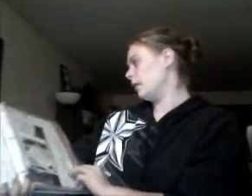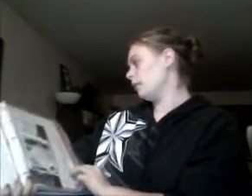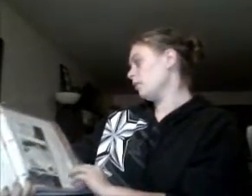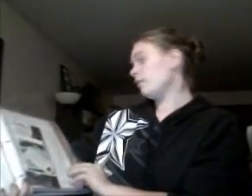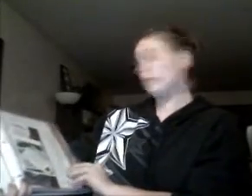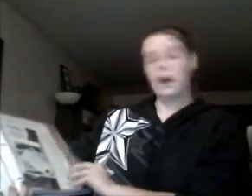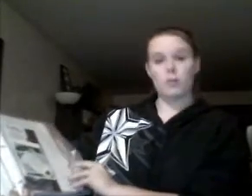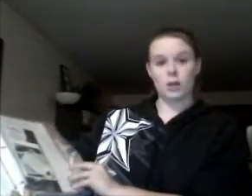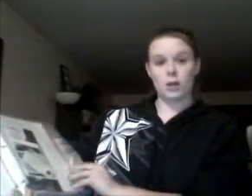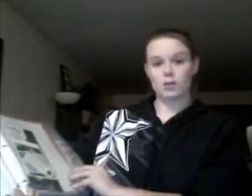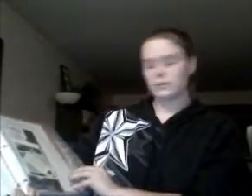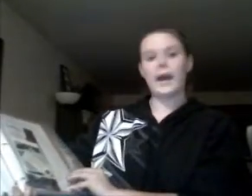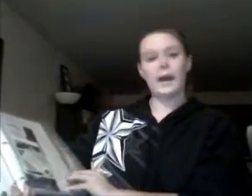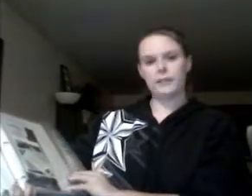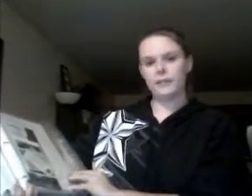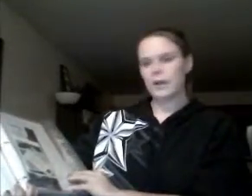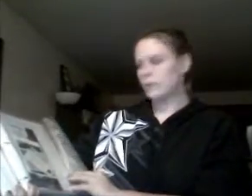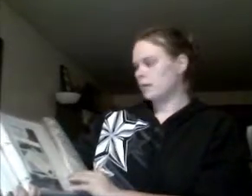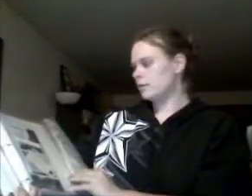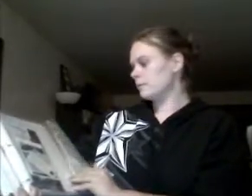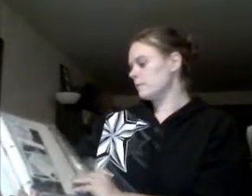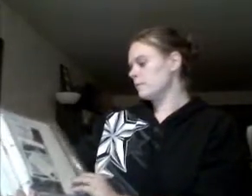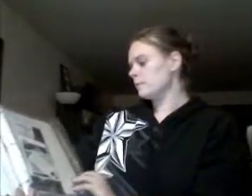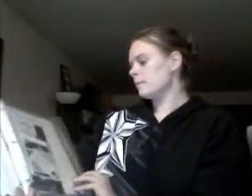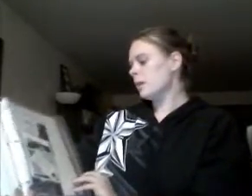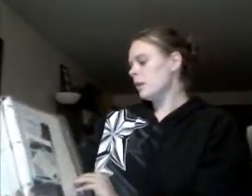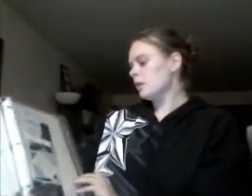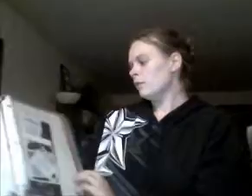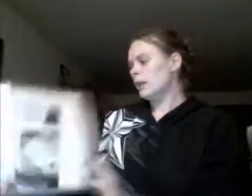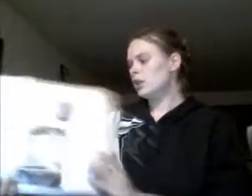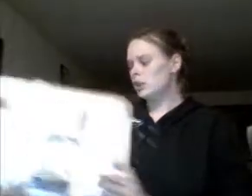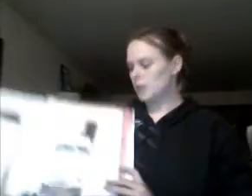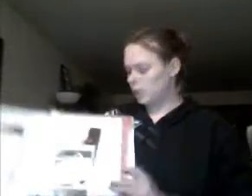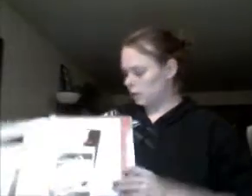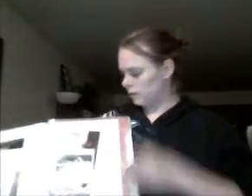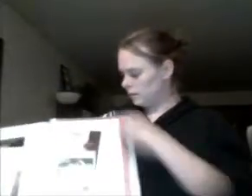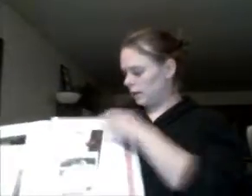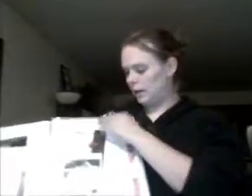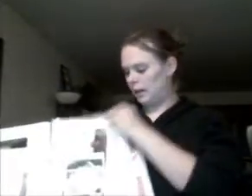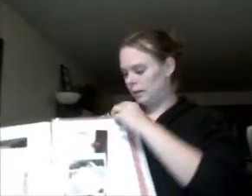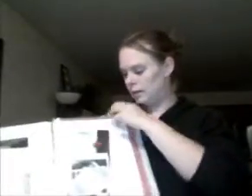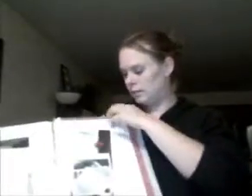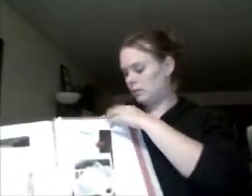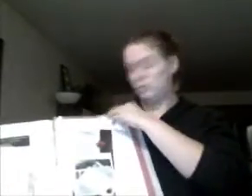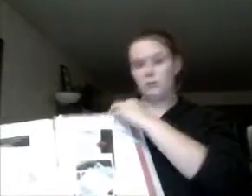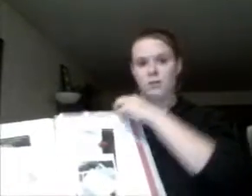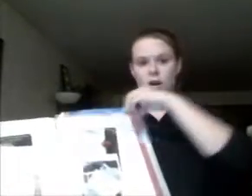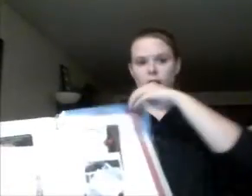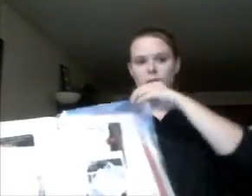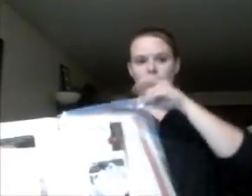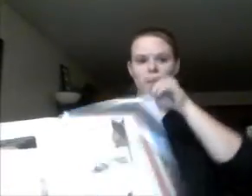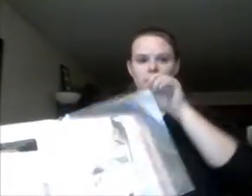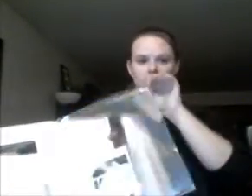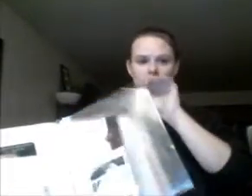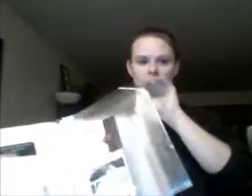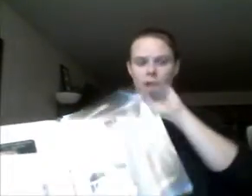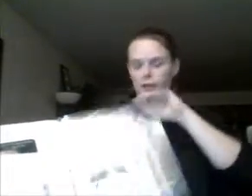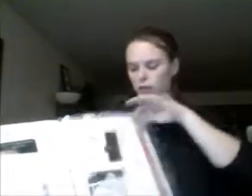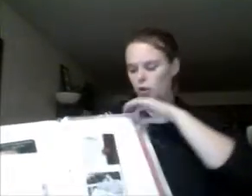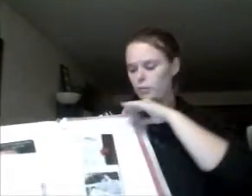the flower girls and flowers. For each section, it gets a plastic sheeting envelope that